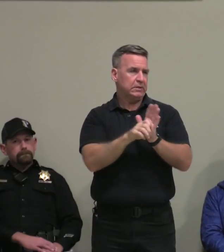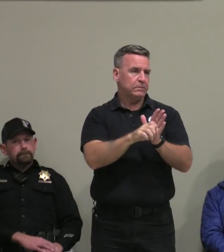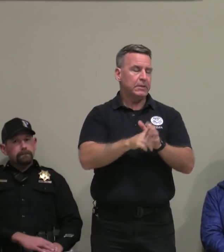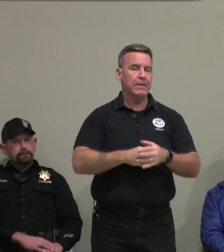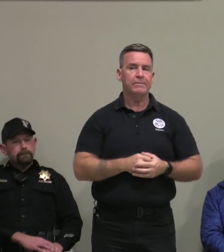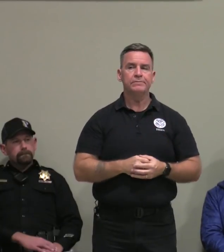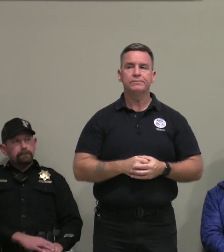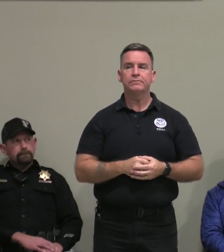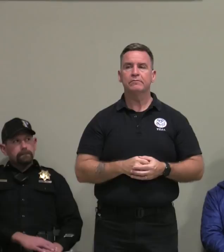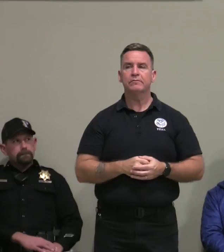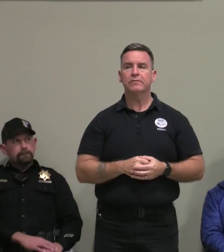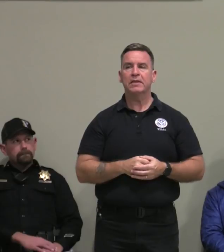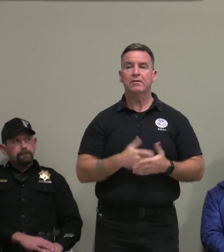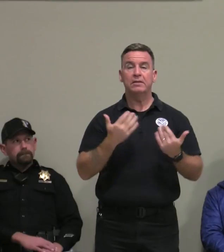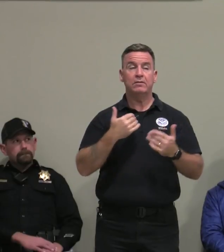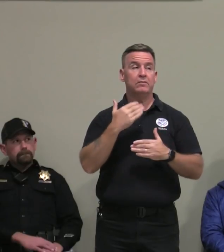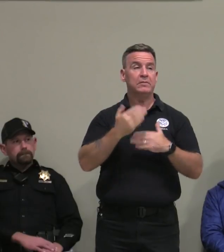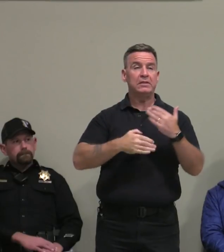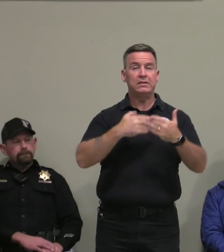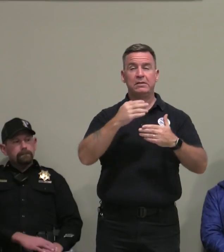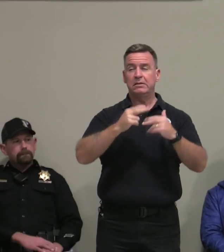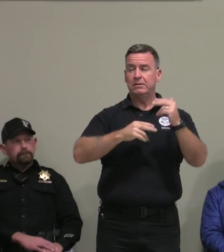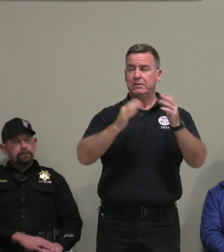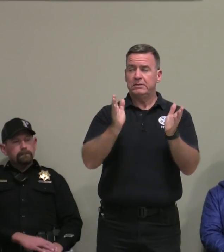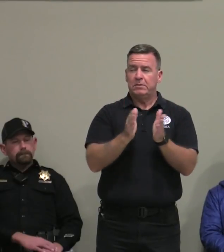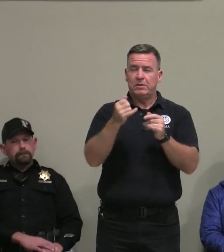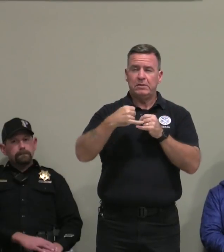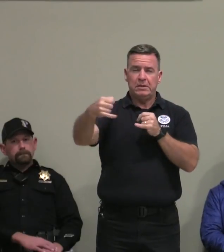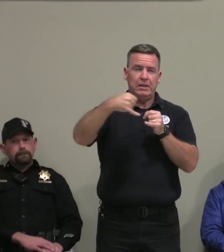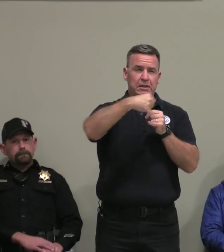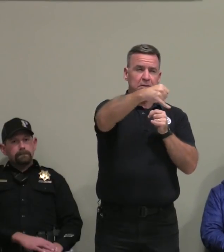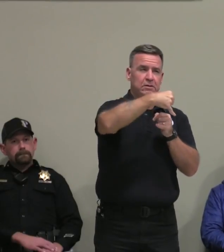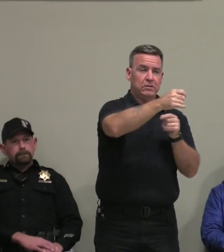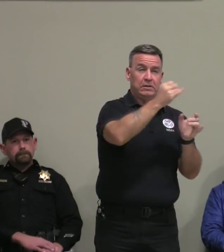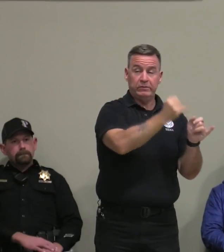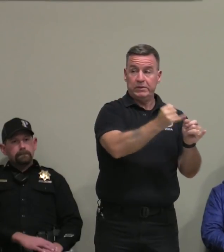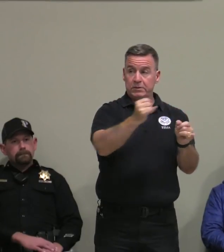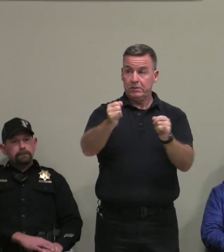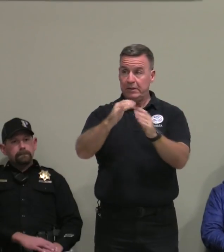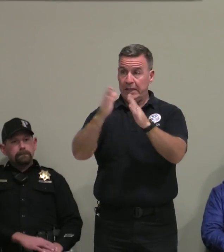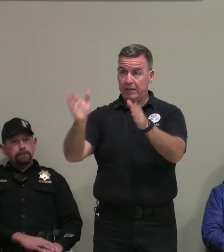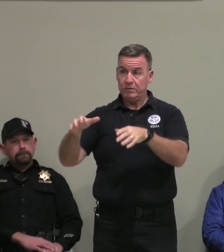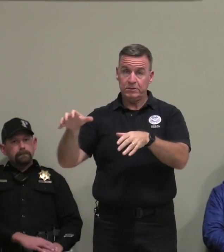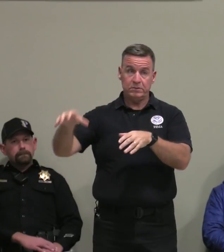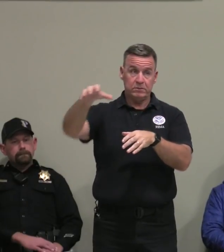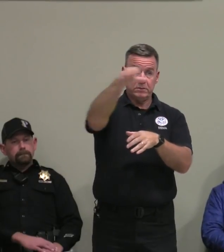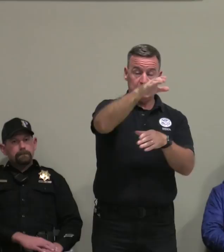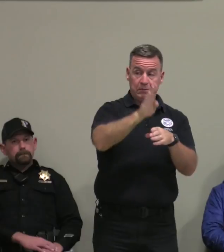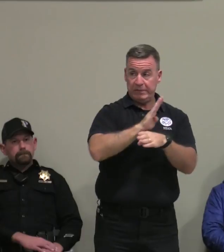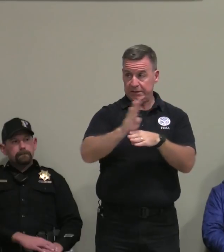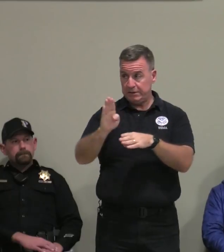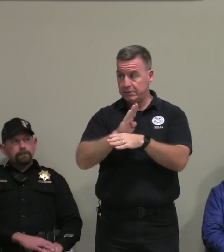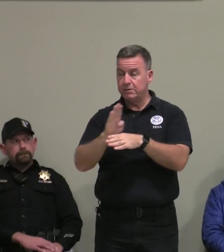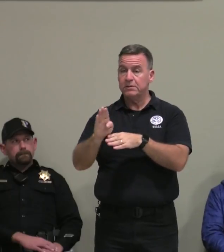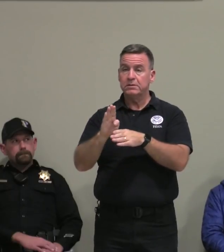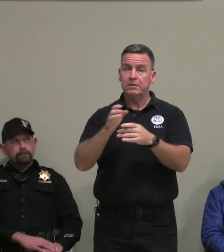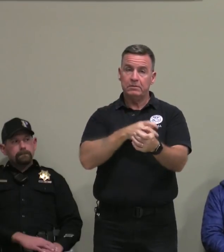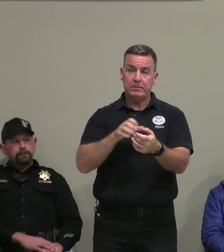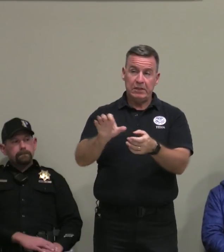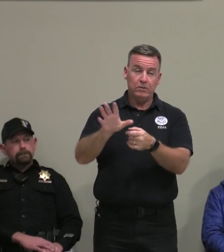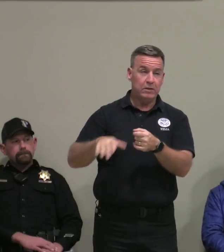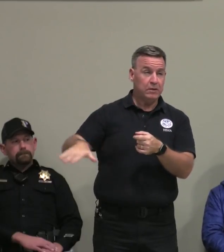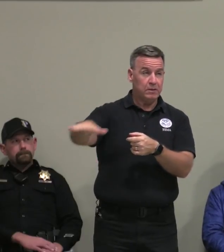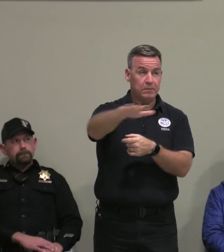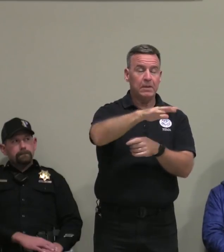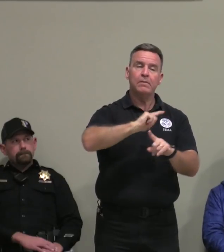We are in the process of building out the smaller lines that go to the individual homes and businesses to power them.